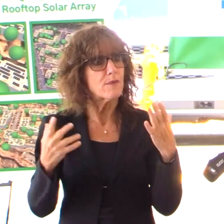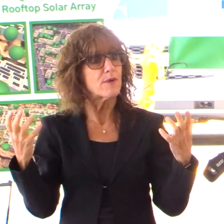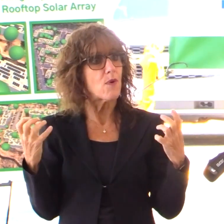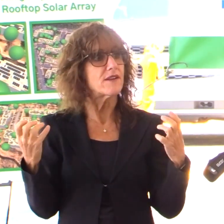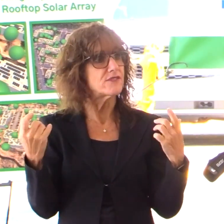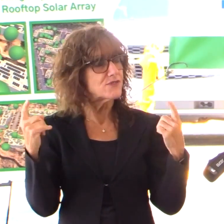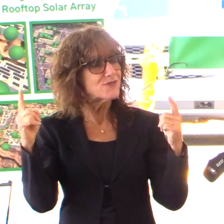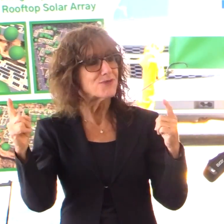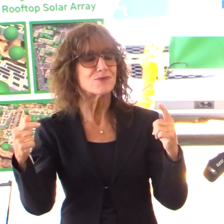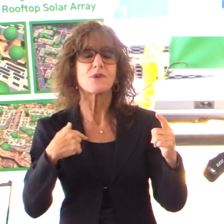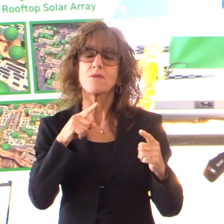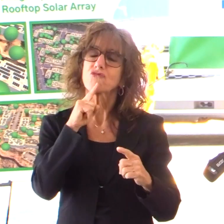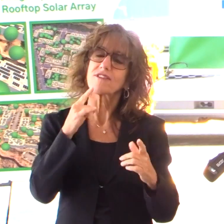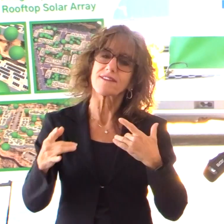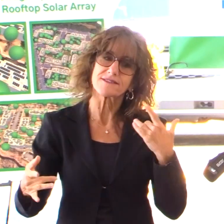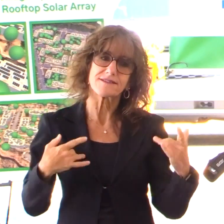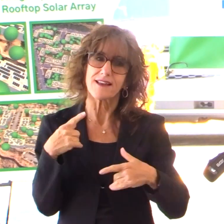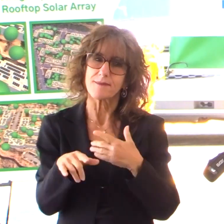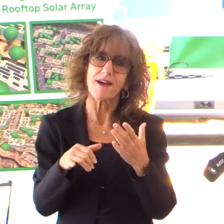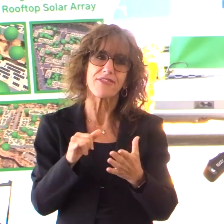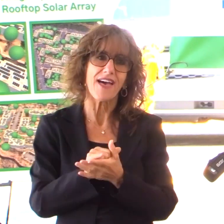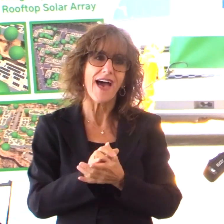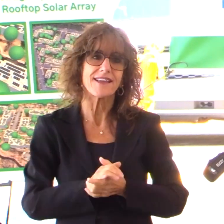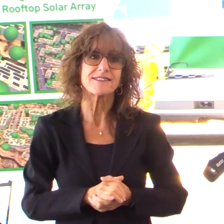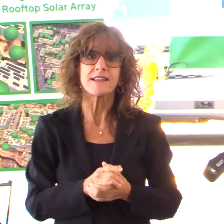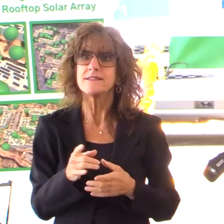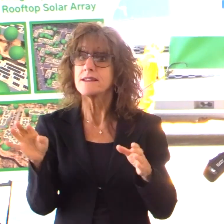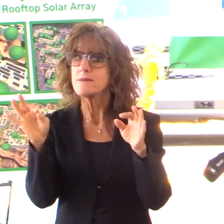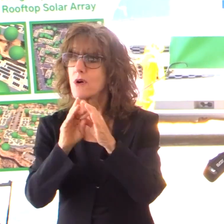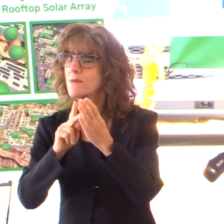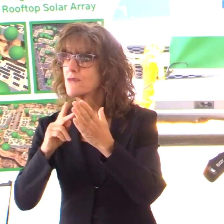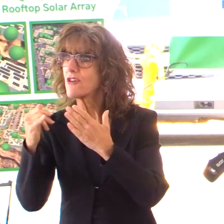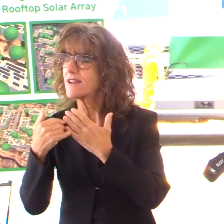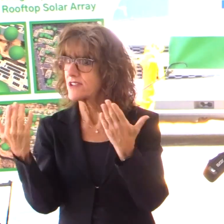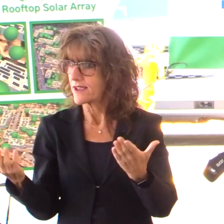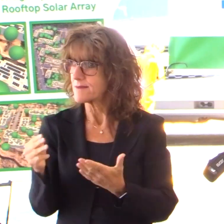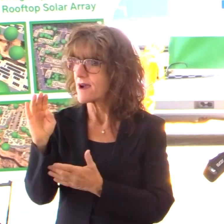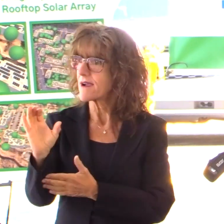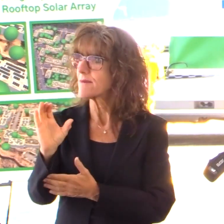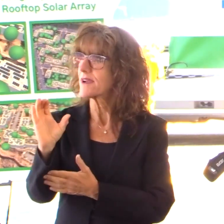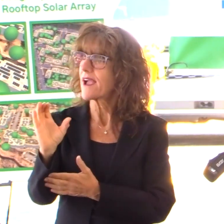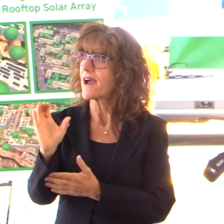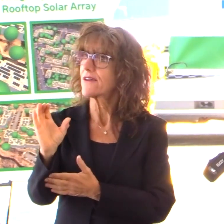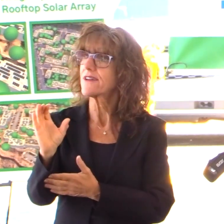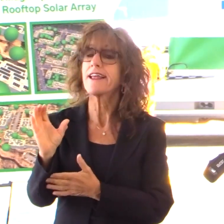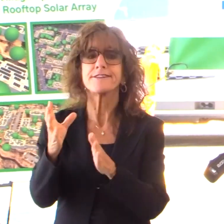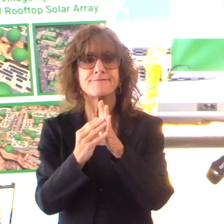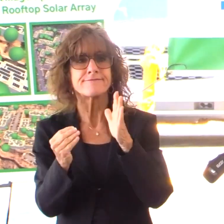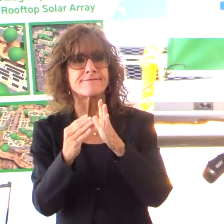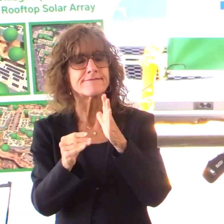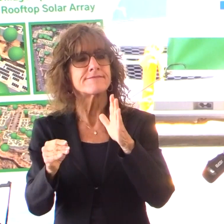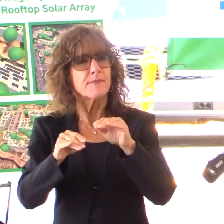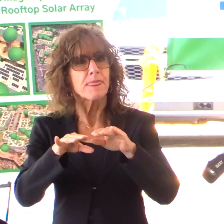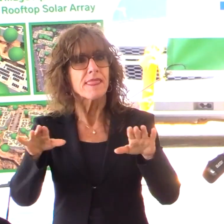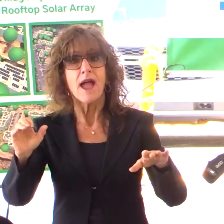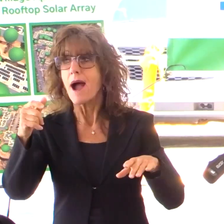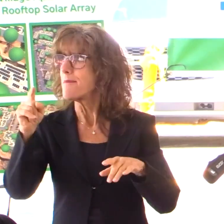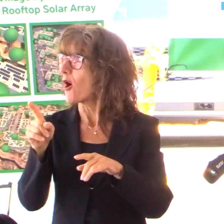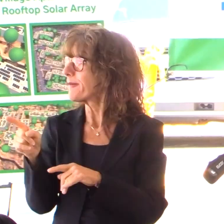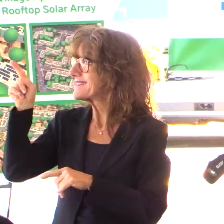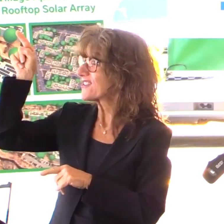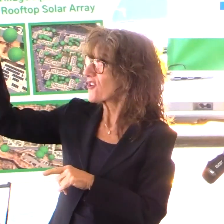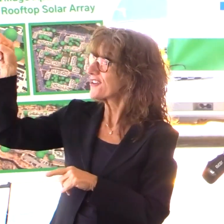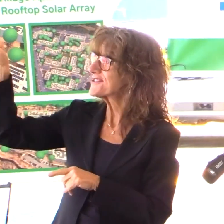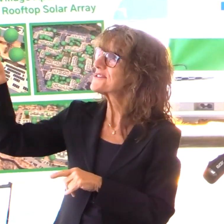to get done. So I'm really excited about this. This is an important project in Montgomery County. It is replicable as I look at those apartments across the